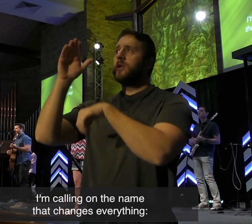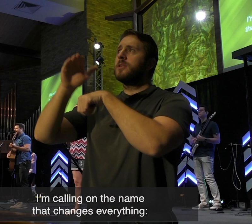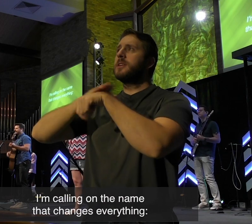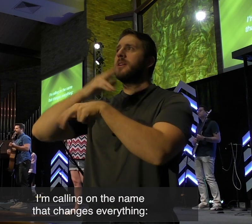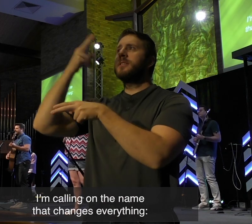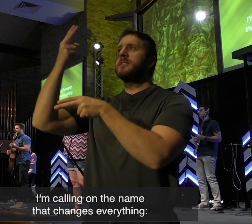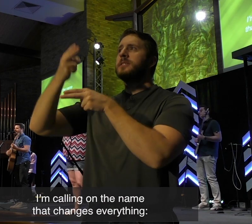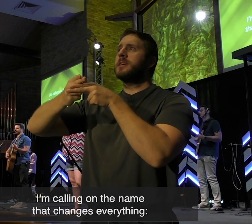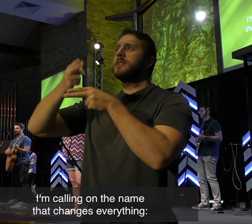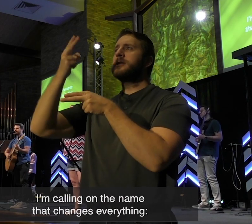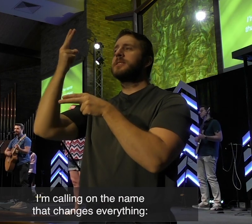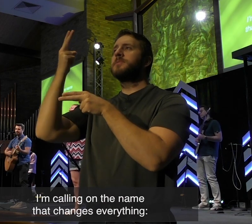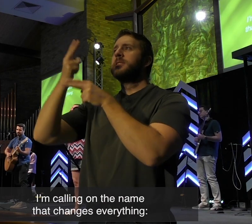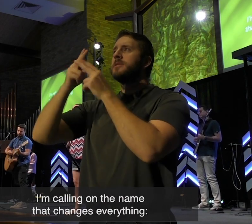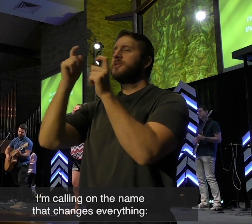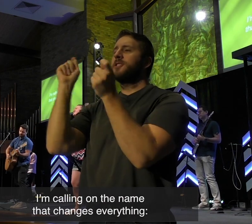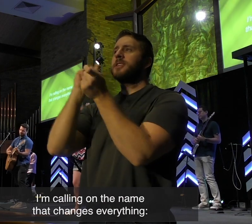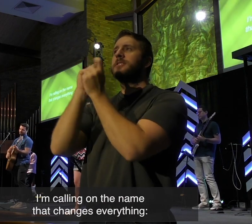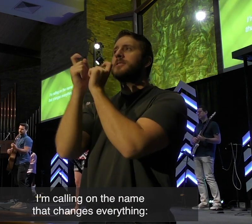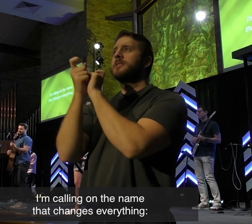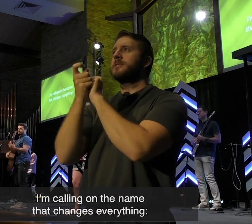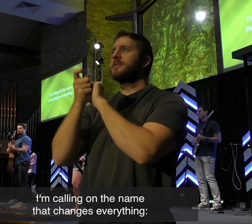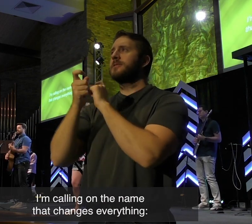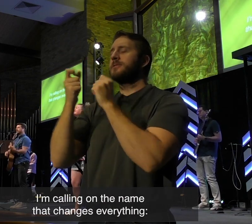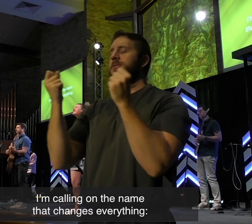I'm calling on the name